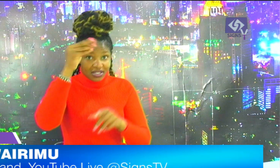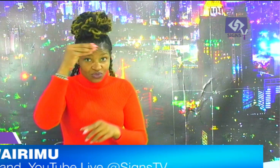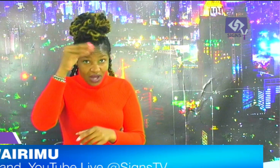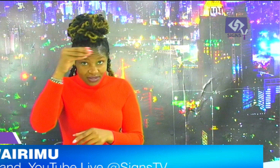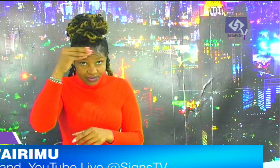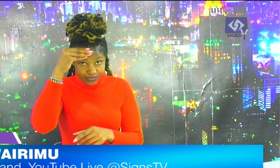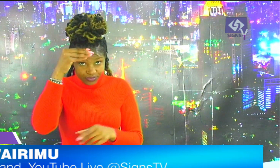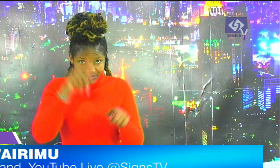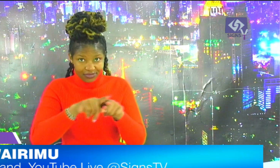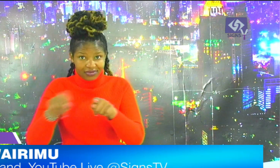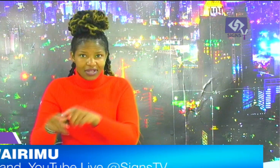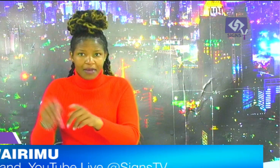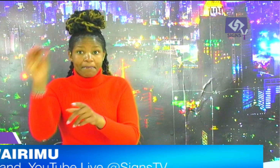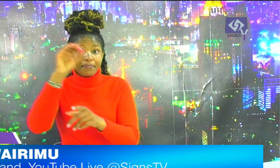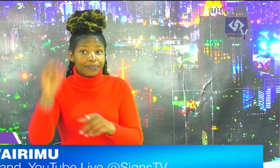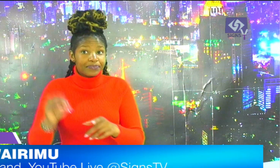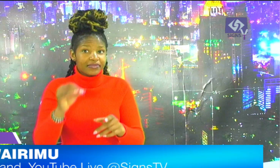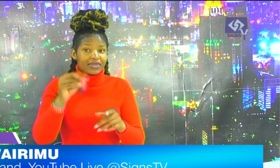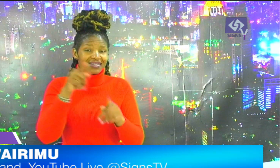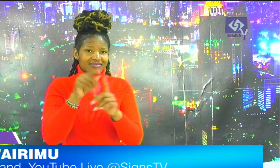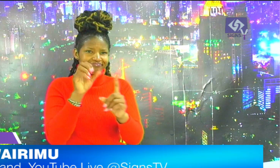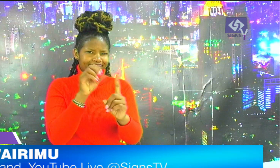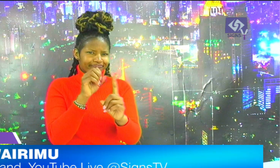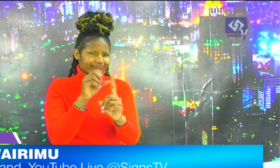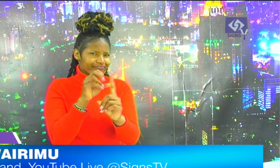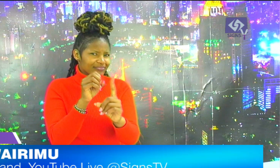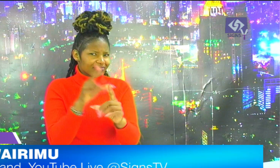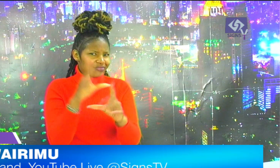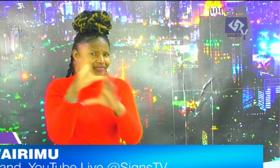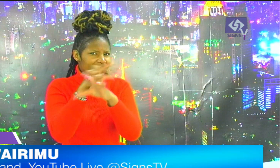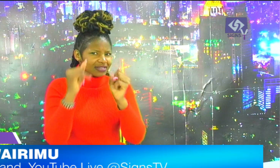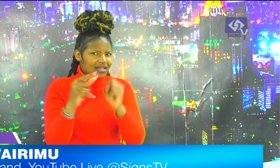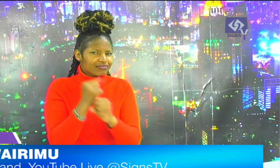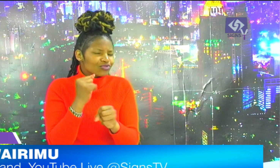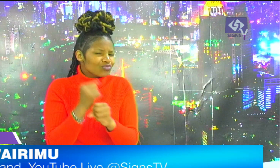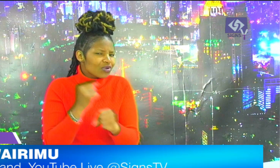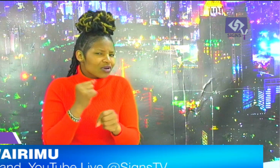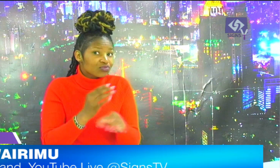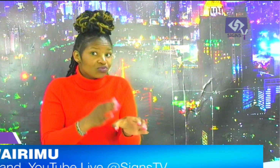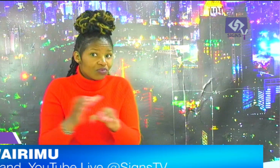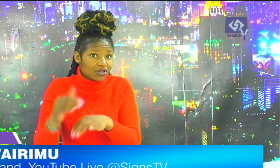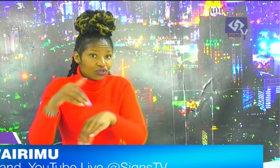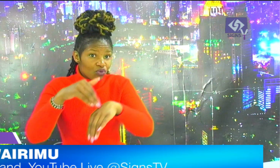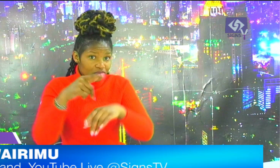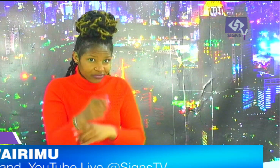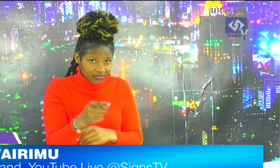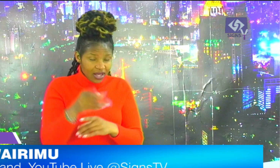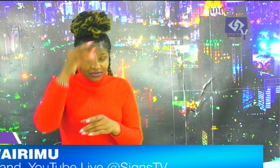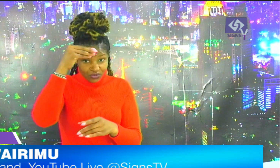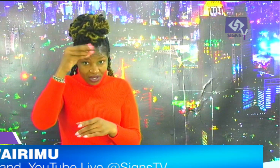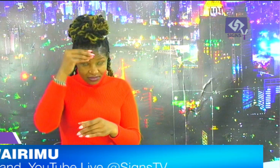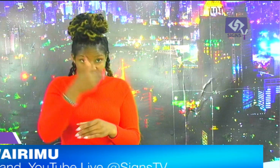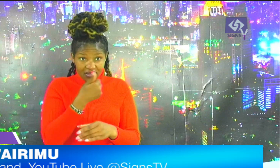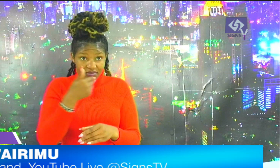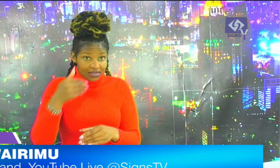Secondary Education as per the recommendations of the Presidential Working Party